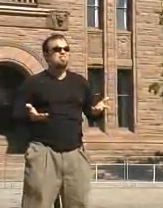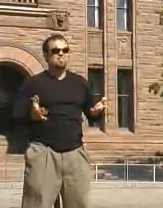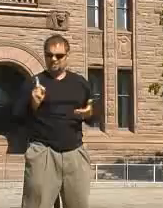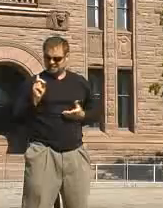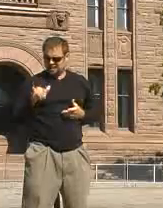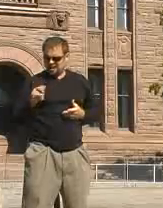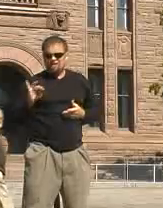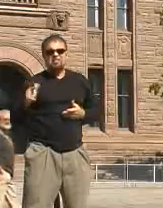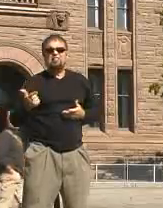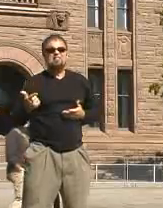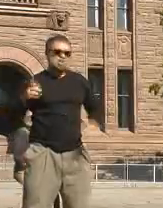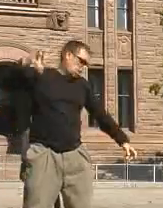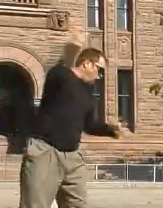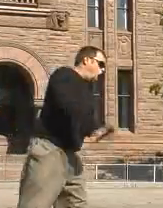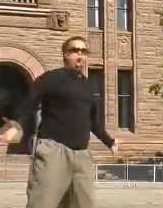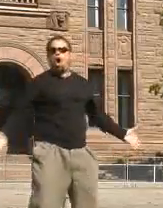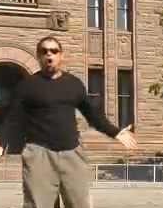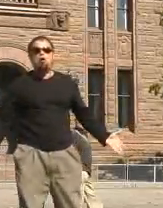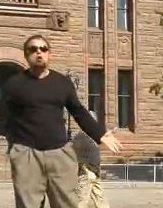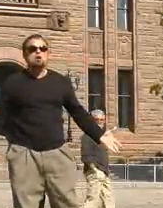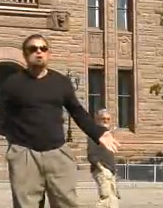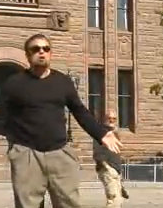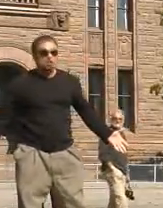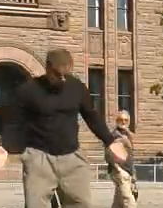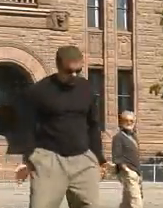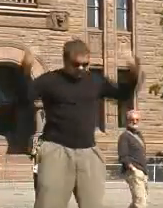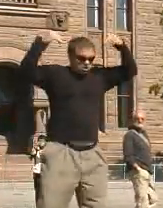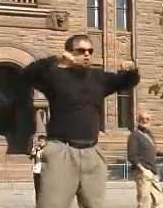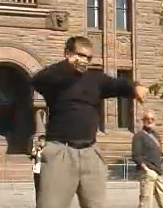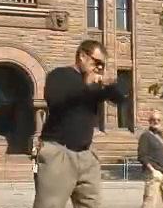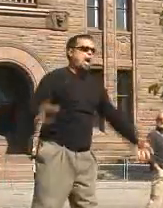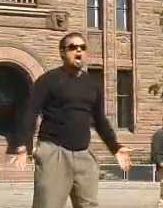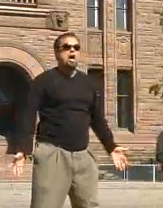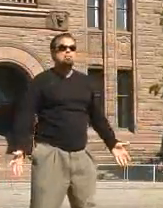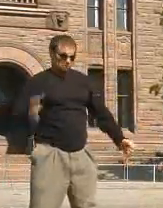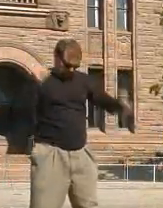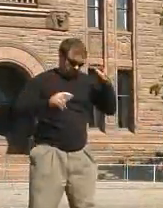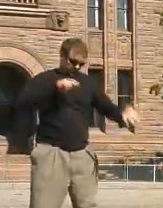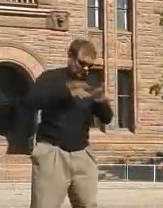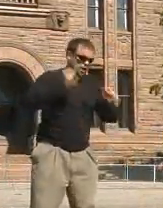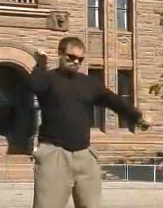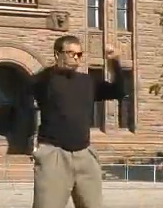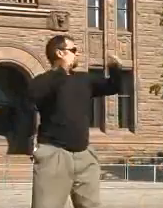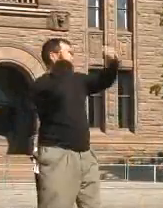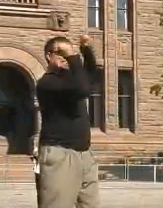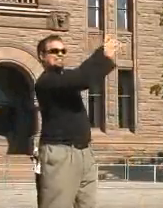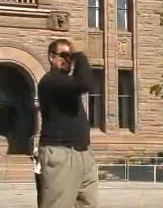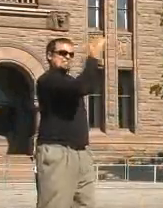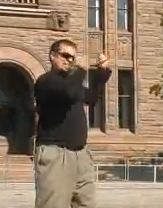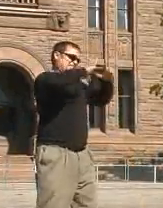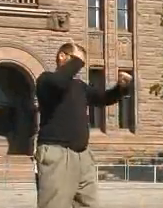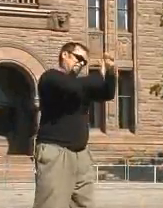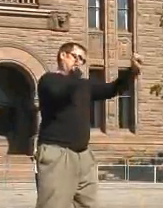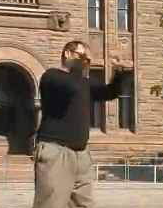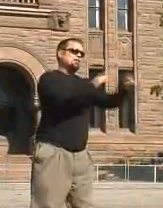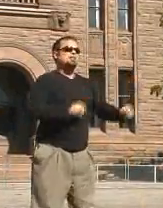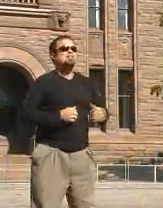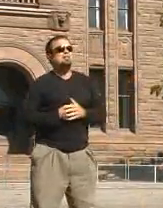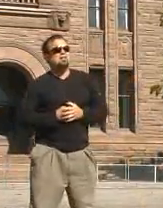sign language itself dying. Dying. No. It's time to stand. It's time to fight. It's